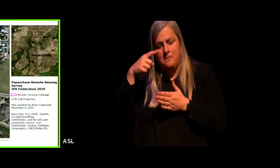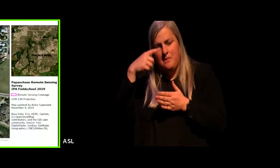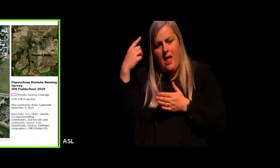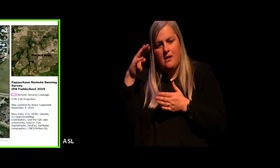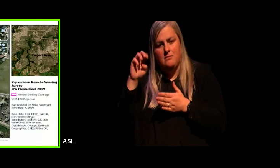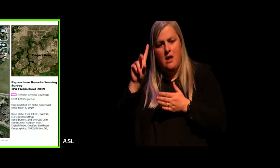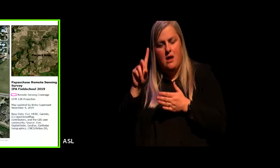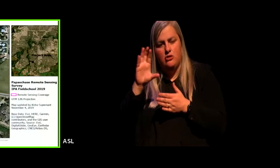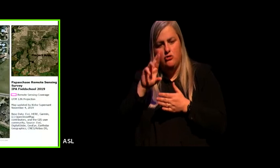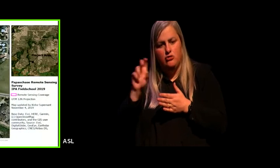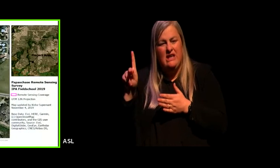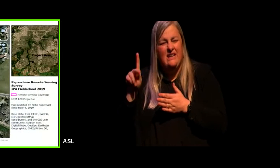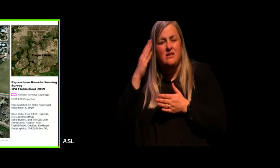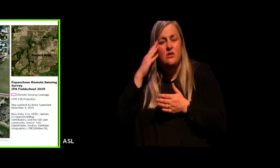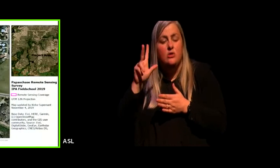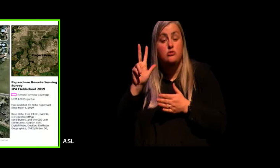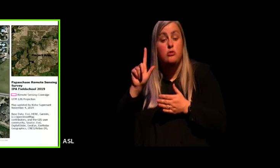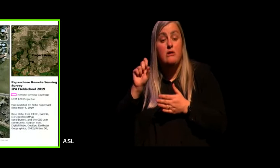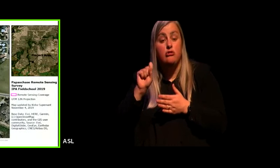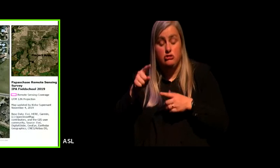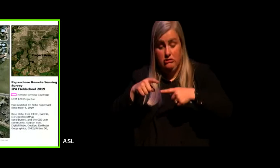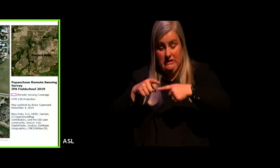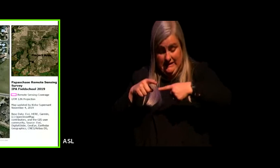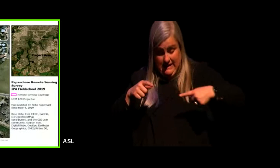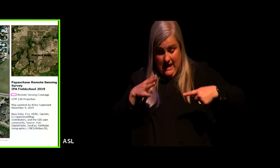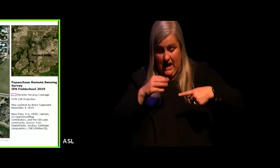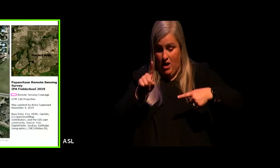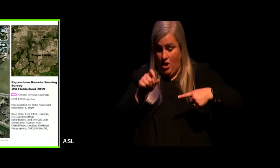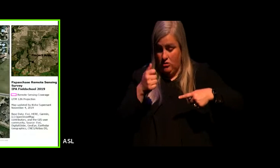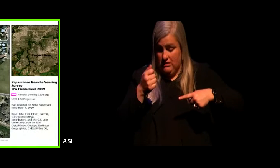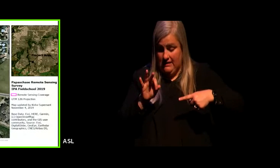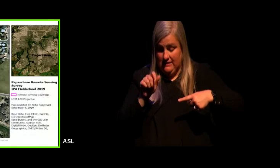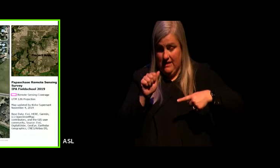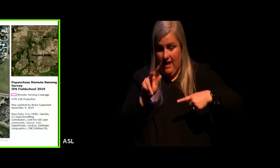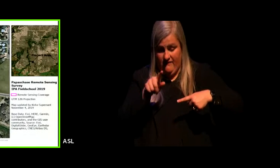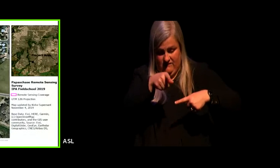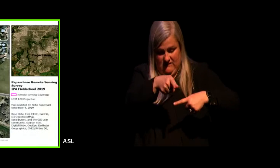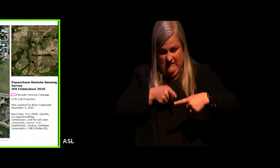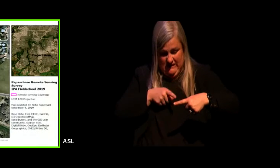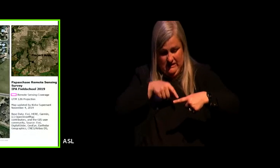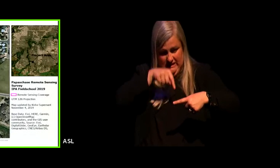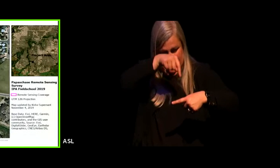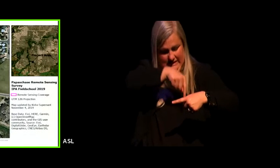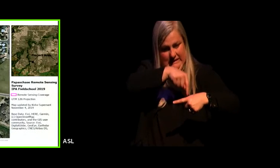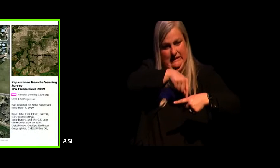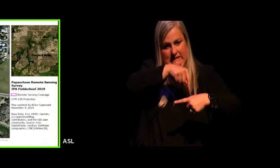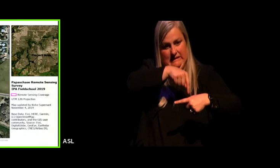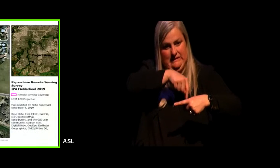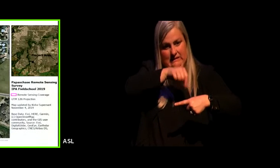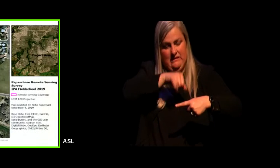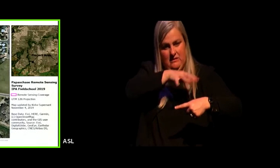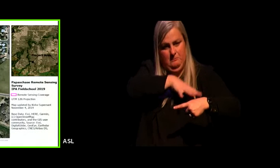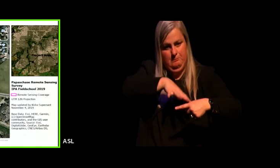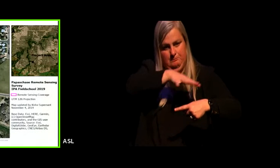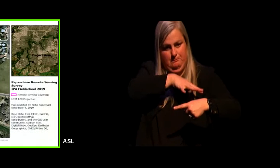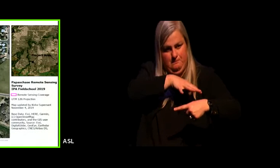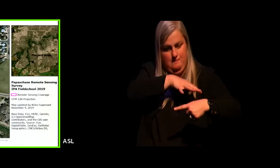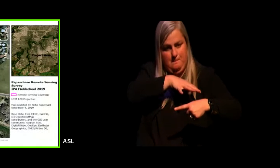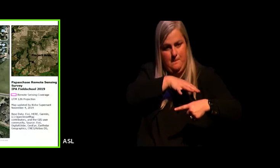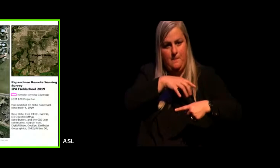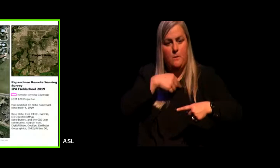of 23rd Street near 119th Avenue, right kind of on the edge corner of where our reserve was supposed to be.